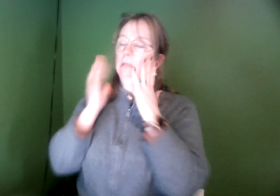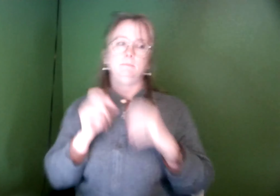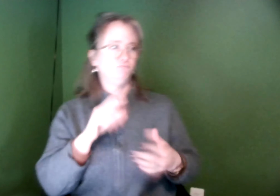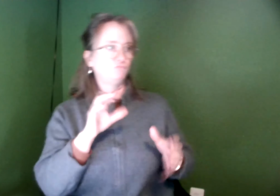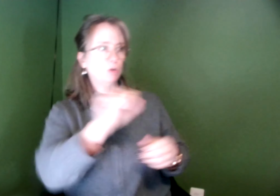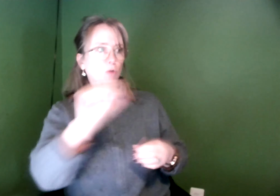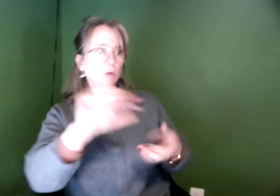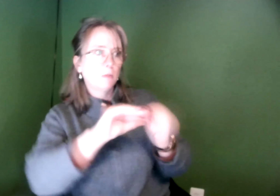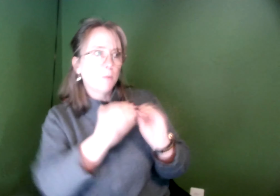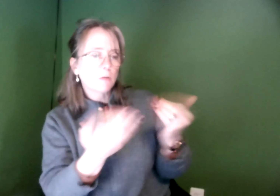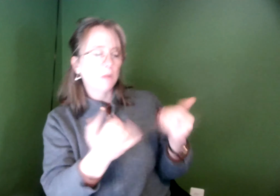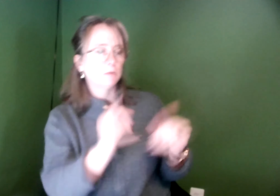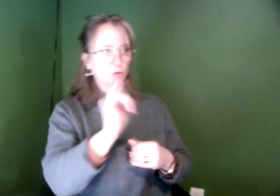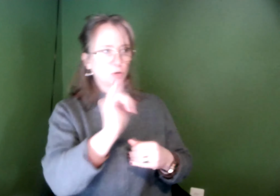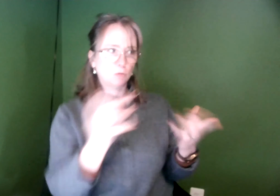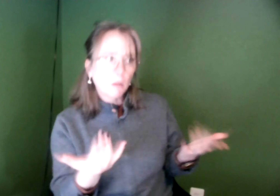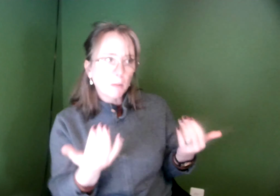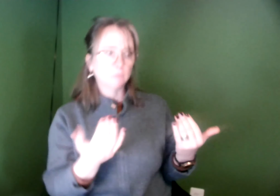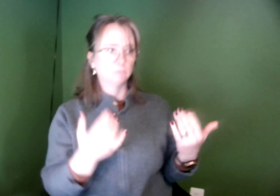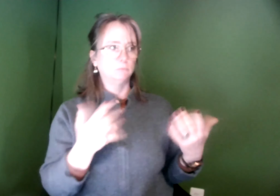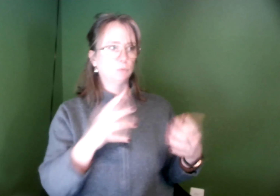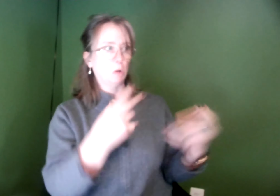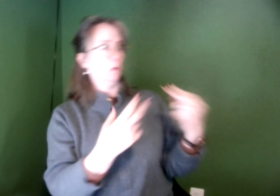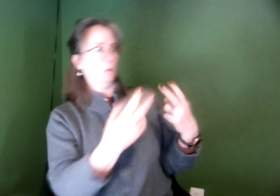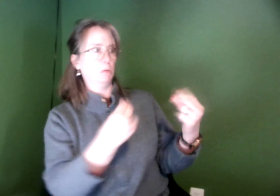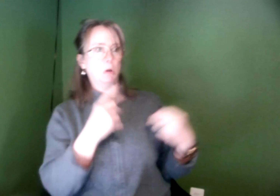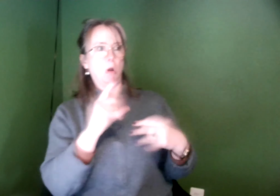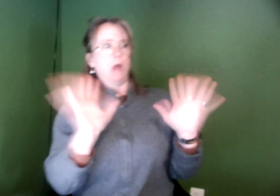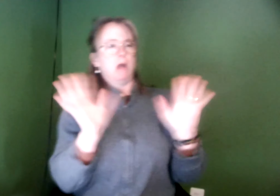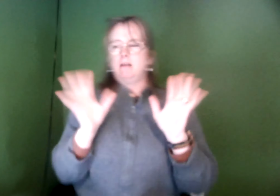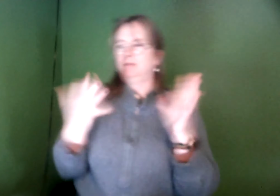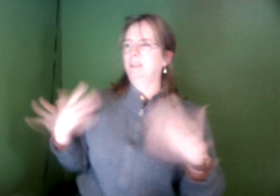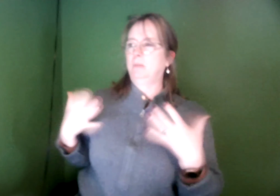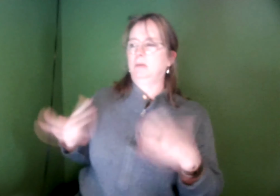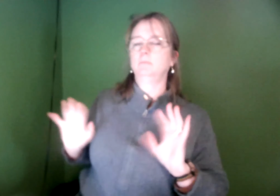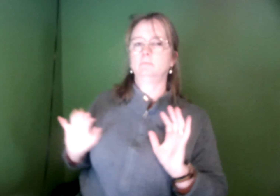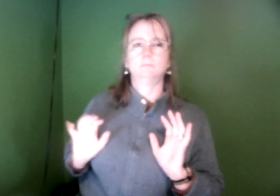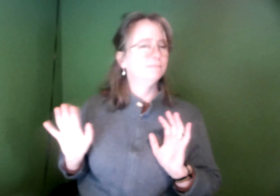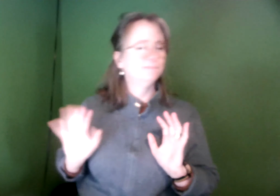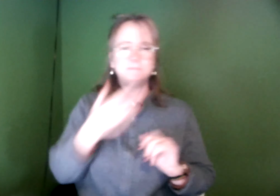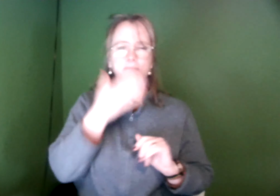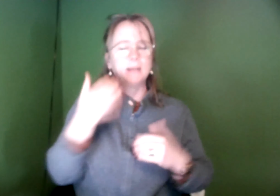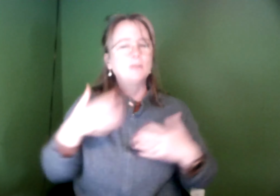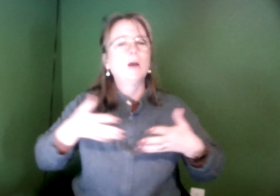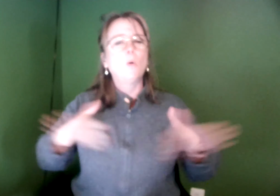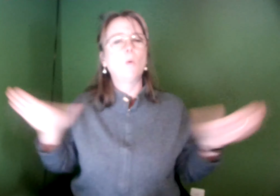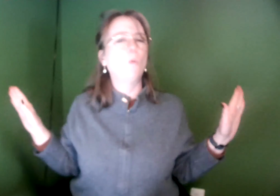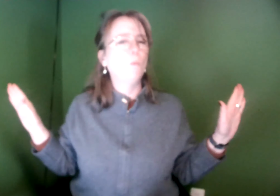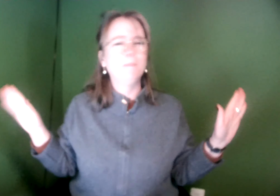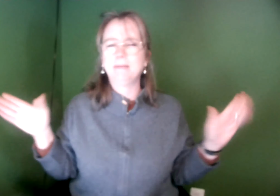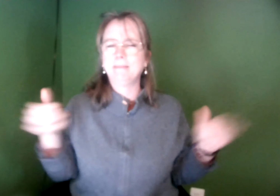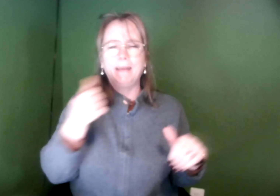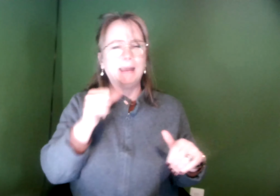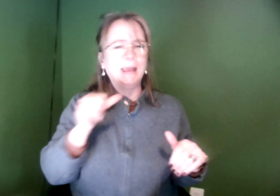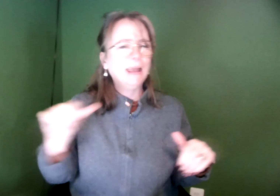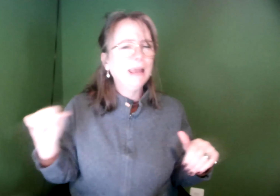No, we have to just let them come, offer the service, and provide the support, and let them have maybe 1, 2,